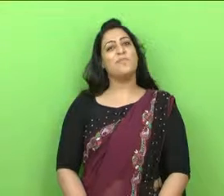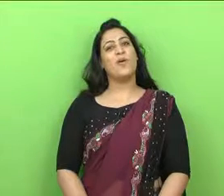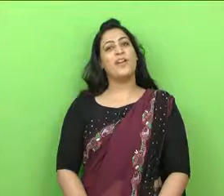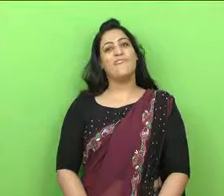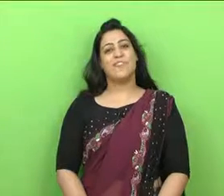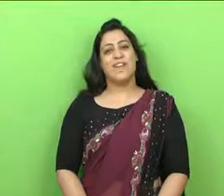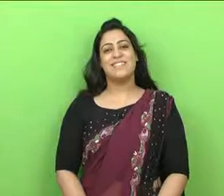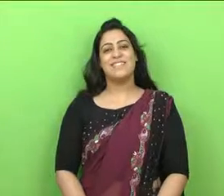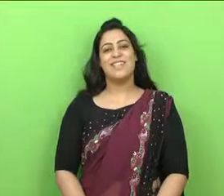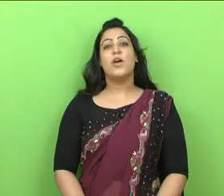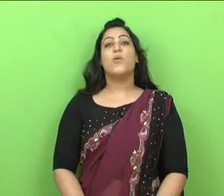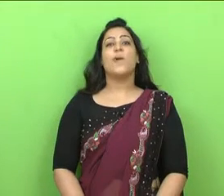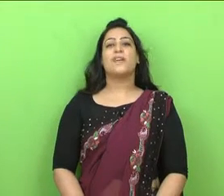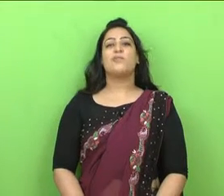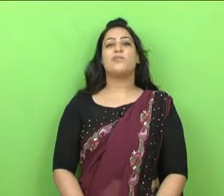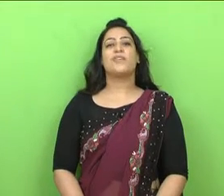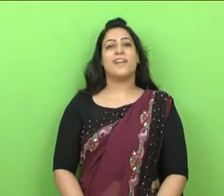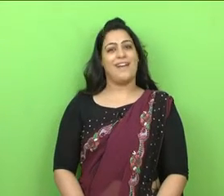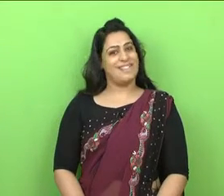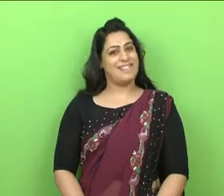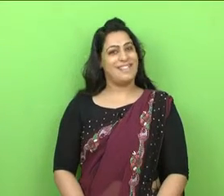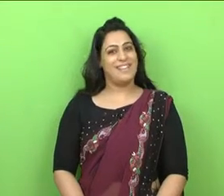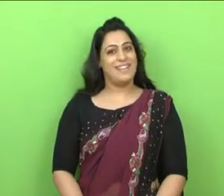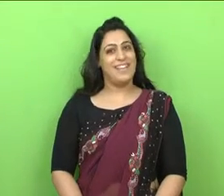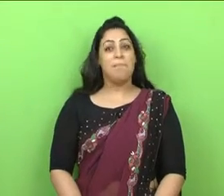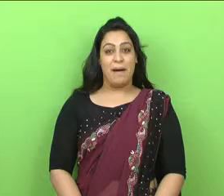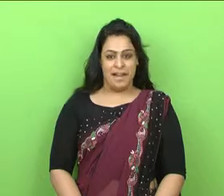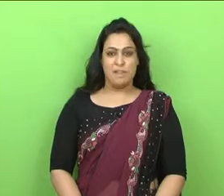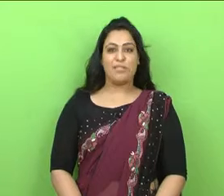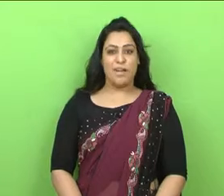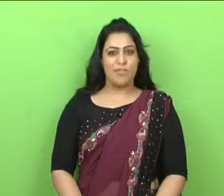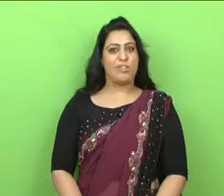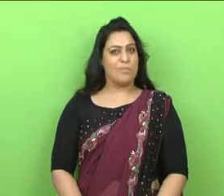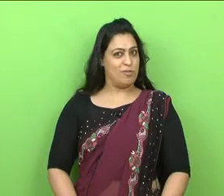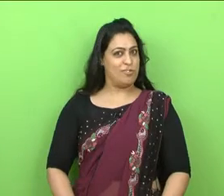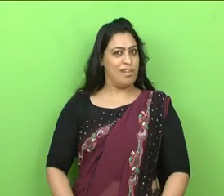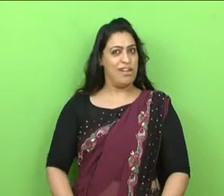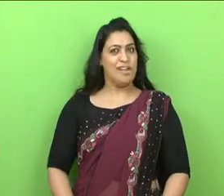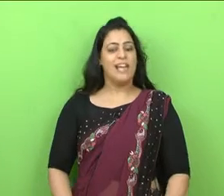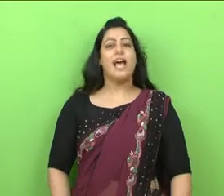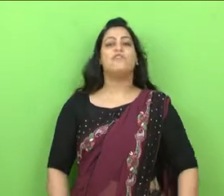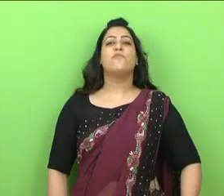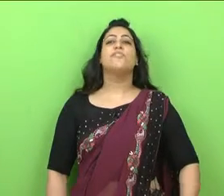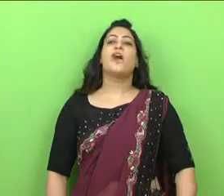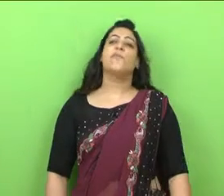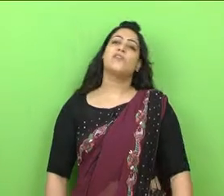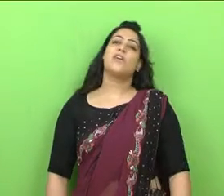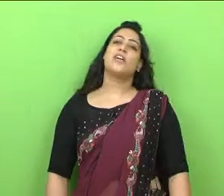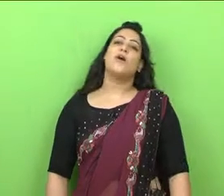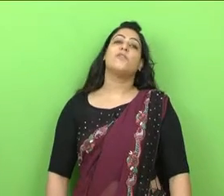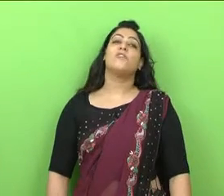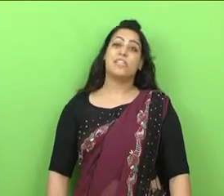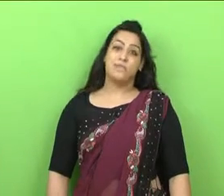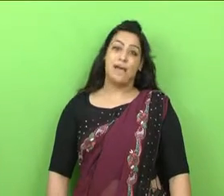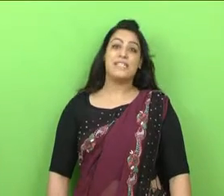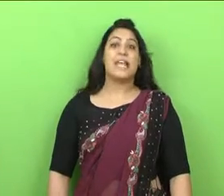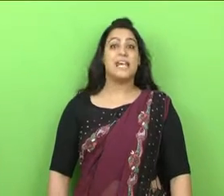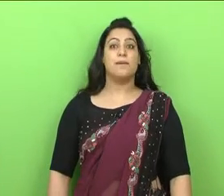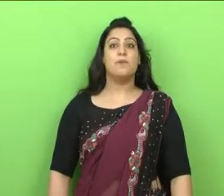Good morning, friends. Welcome to the class. My name is Amrita Demo, and we would now be talking about the GMAT